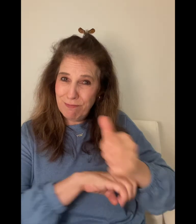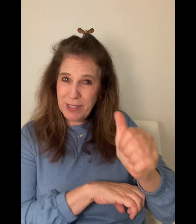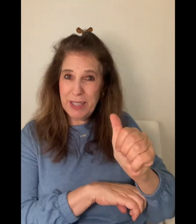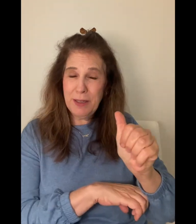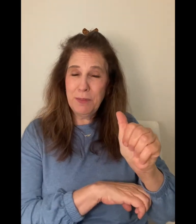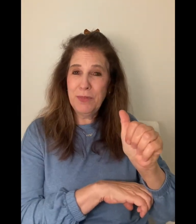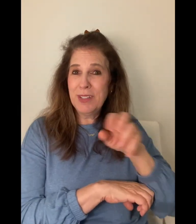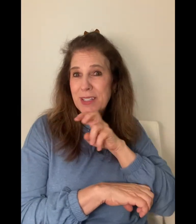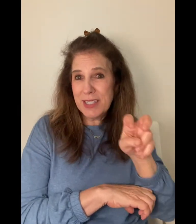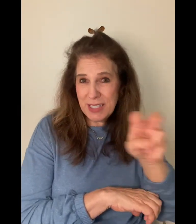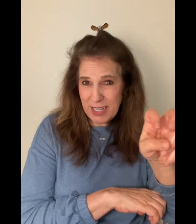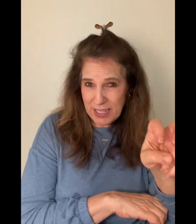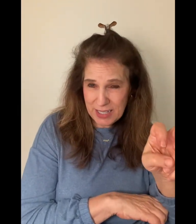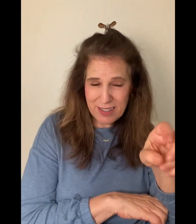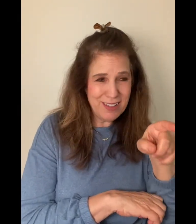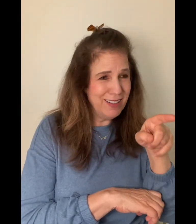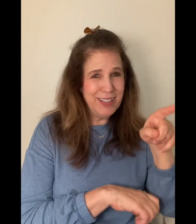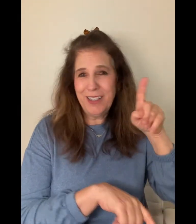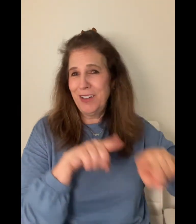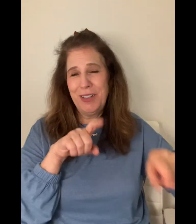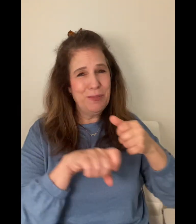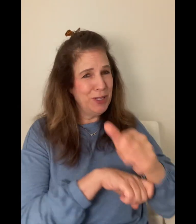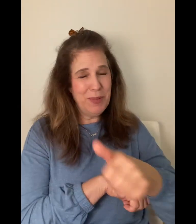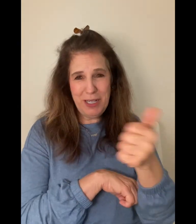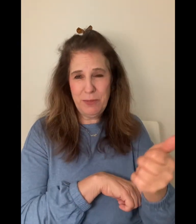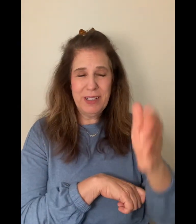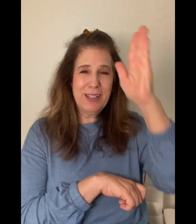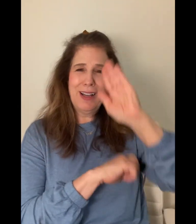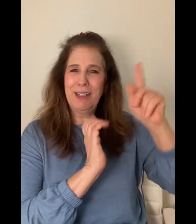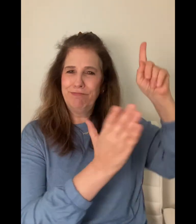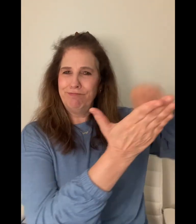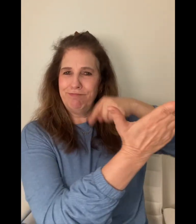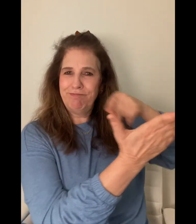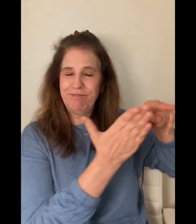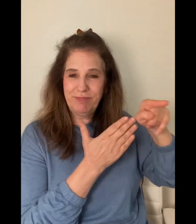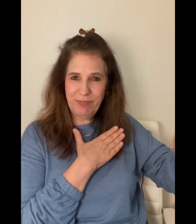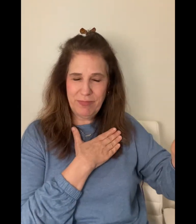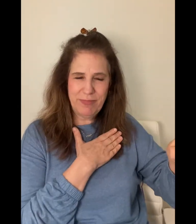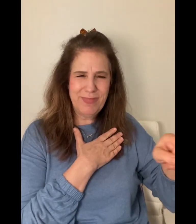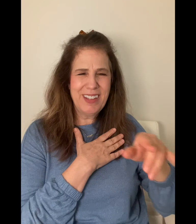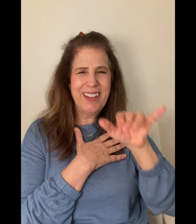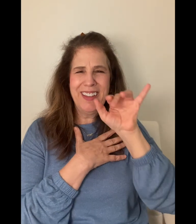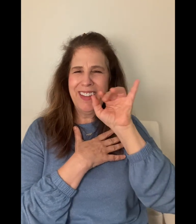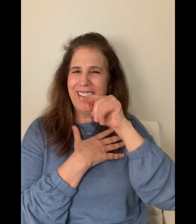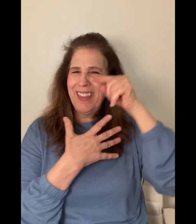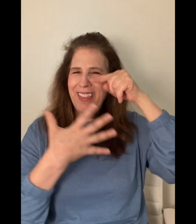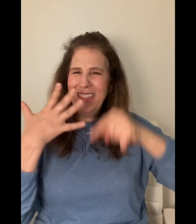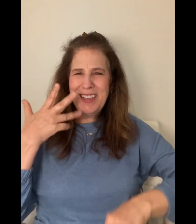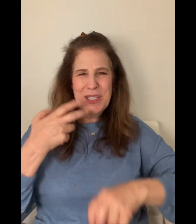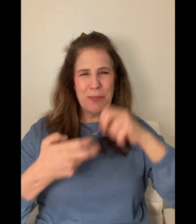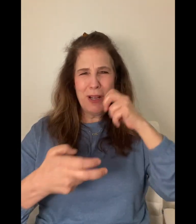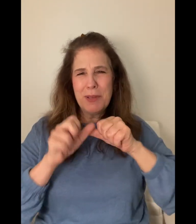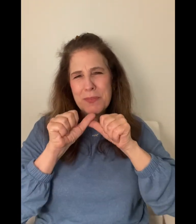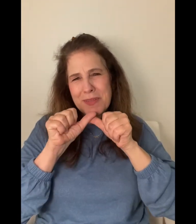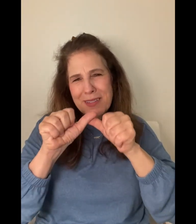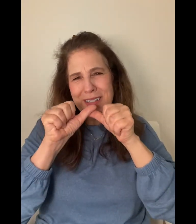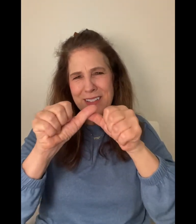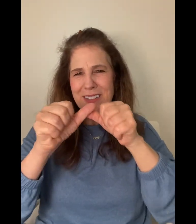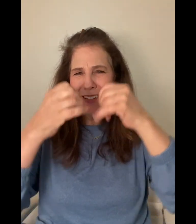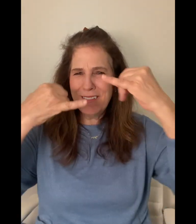are risen to a higher level where that sin of the tree of knowledge of good and evil will be corrected